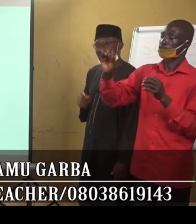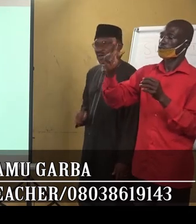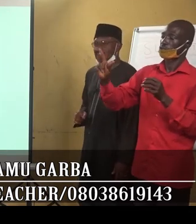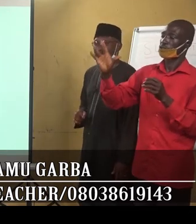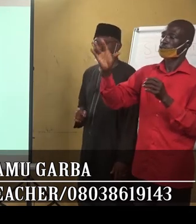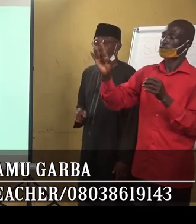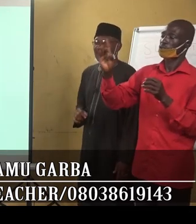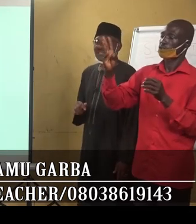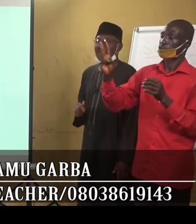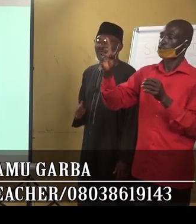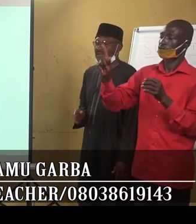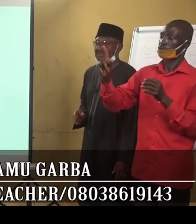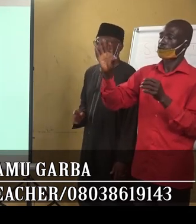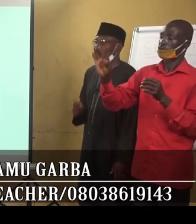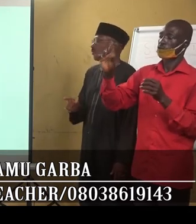3861